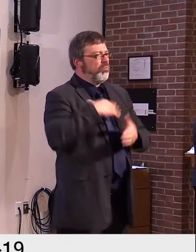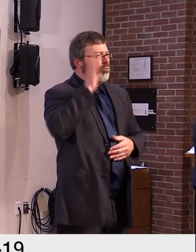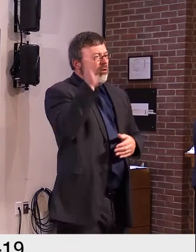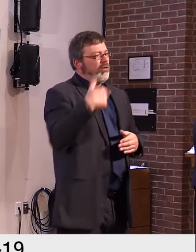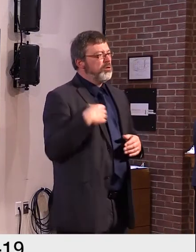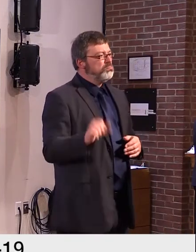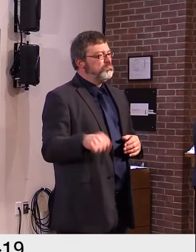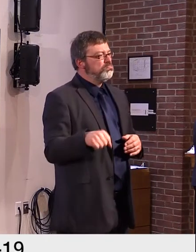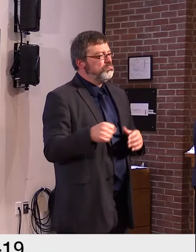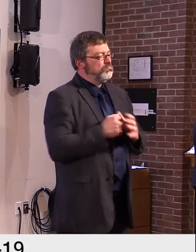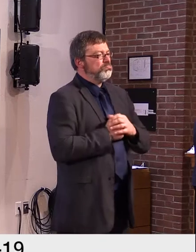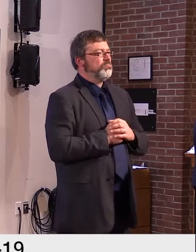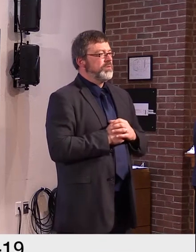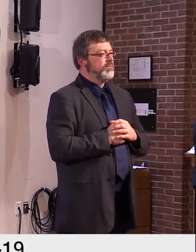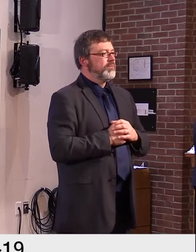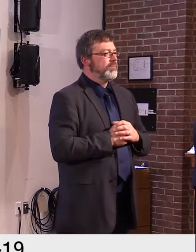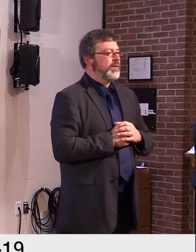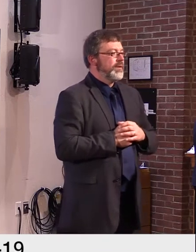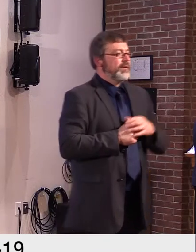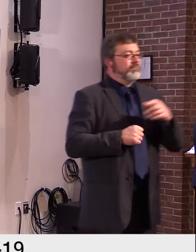Okay, thank you. Andrea, 7 days.